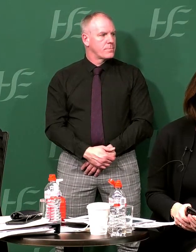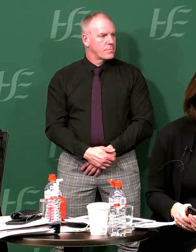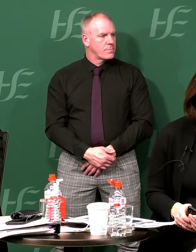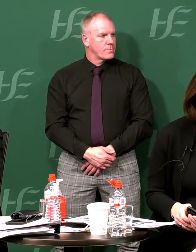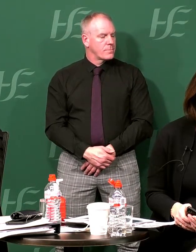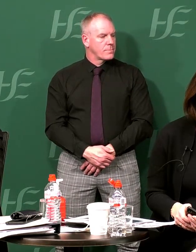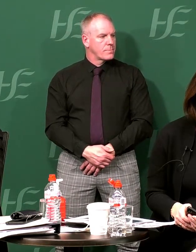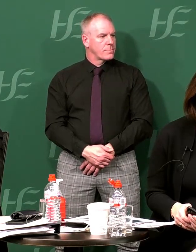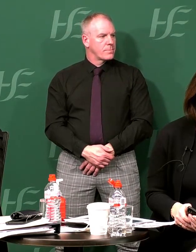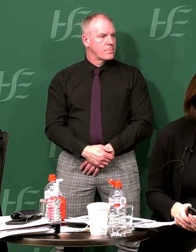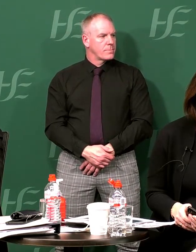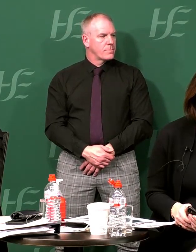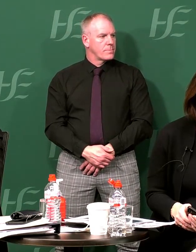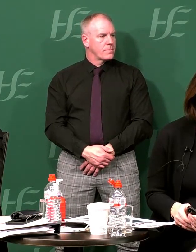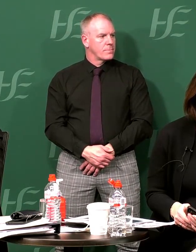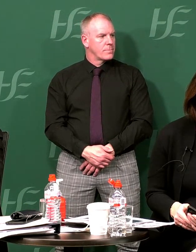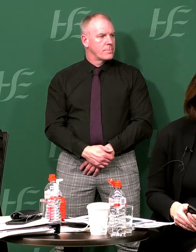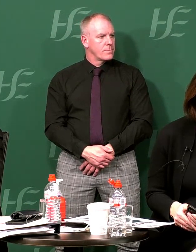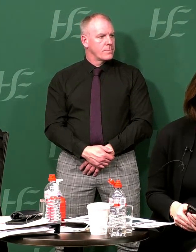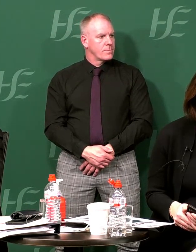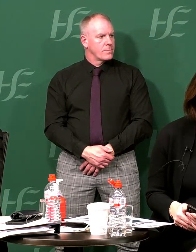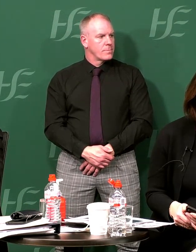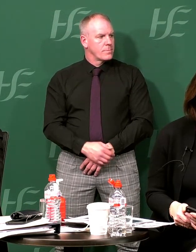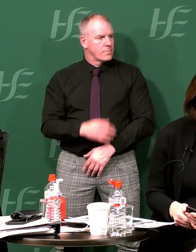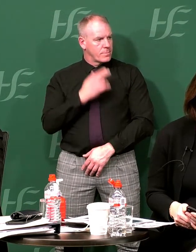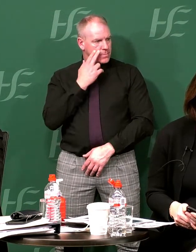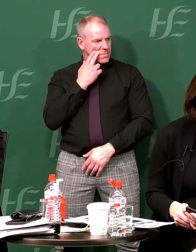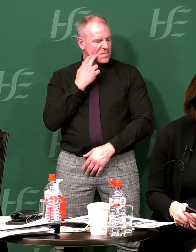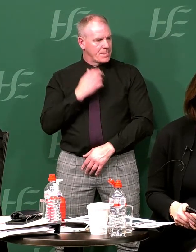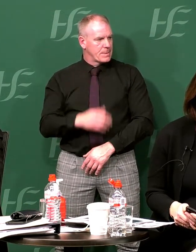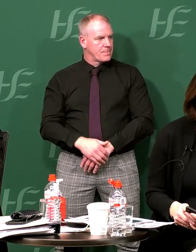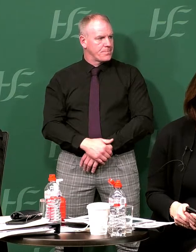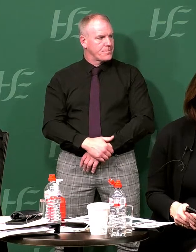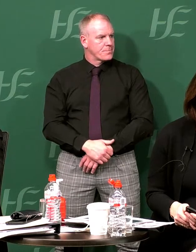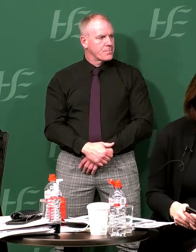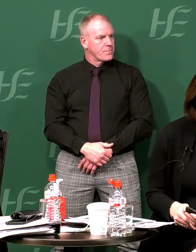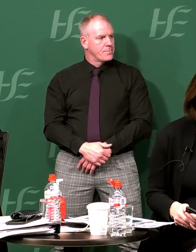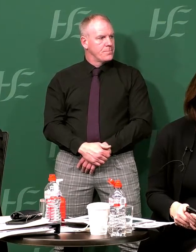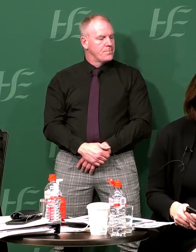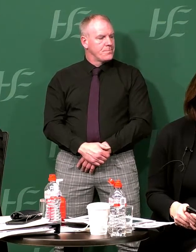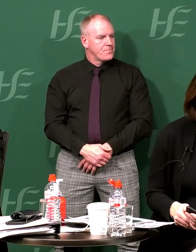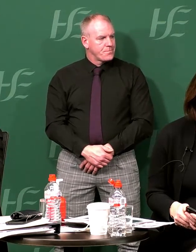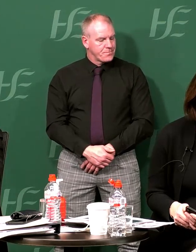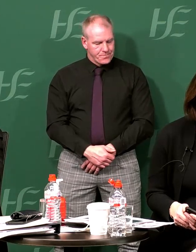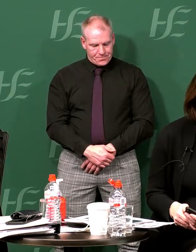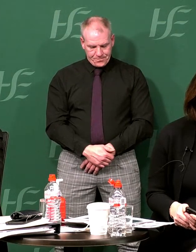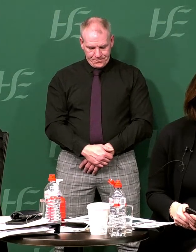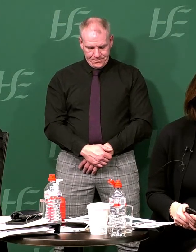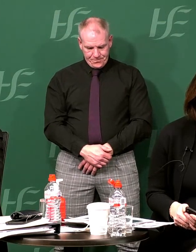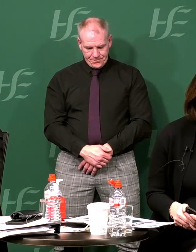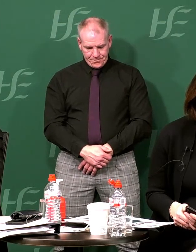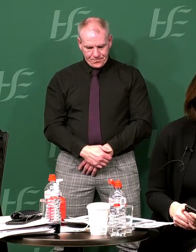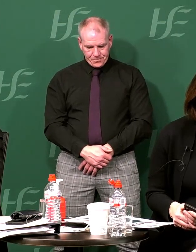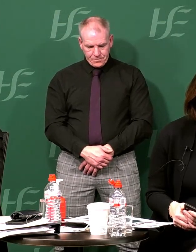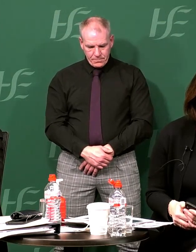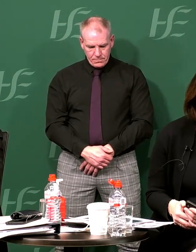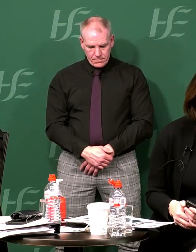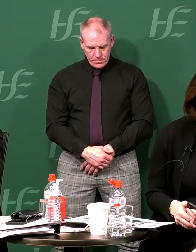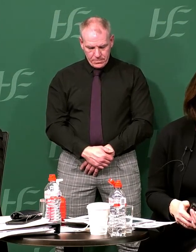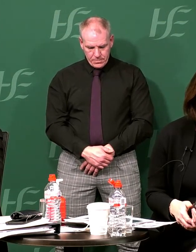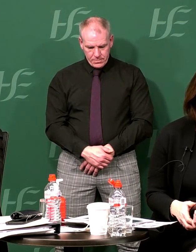words, if you're still in the middle of it, and you get an infection, which happens because you don't get the complete protection until you've completed